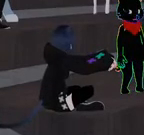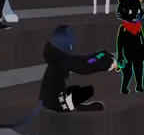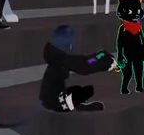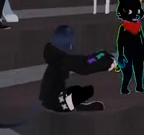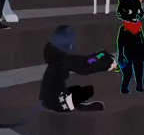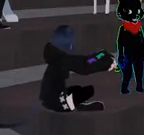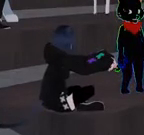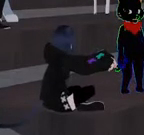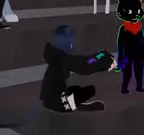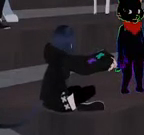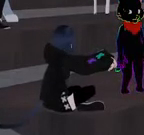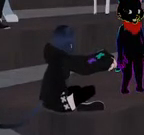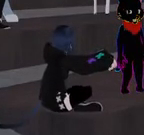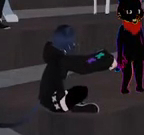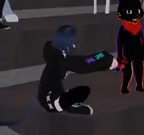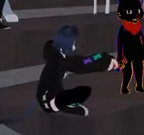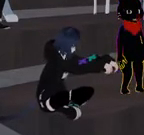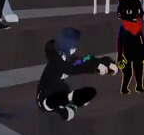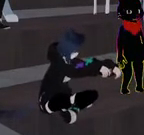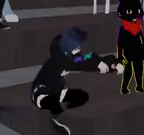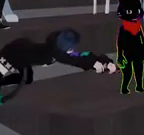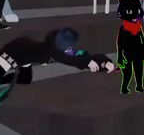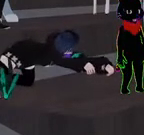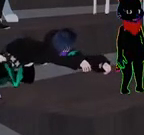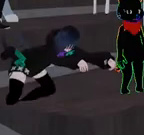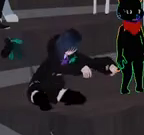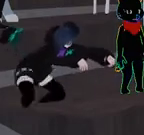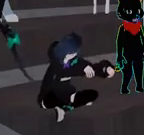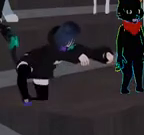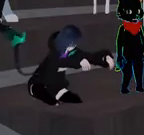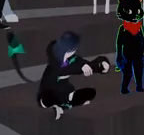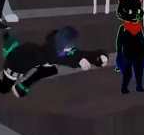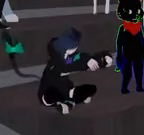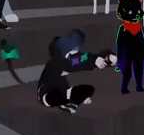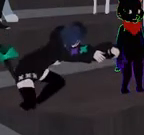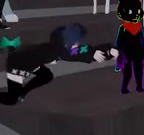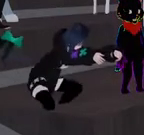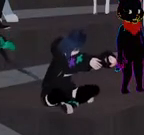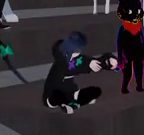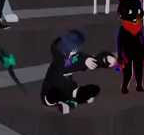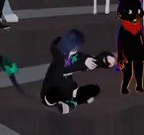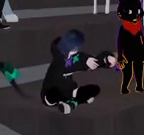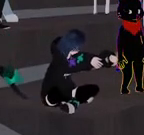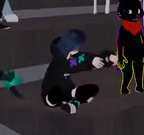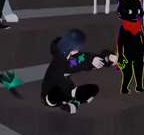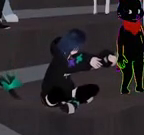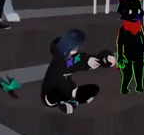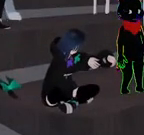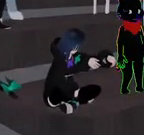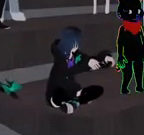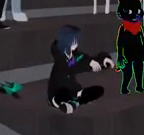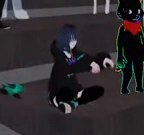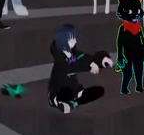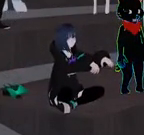for the banana, I can win for the jackpot after all.